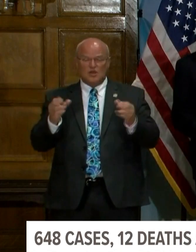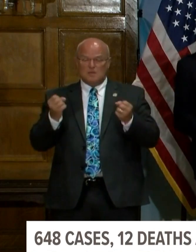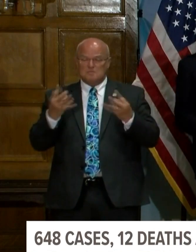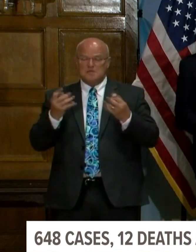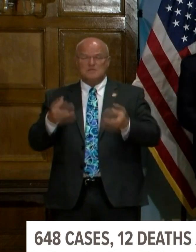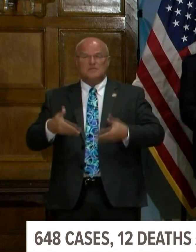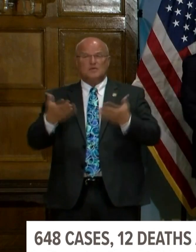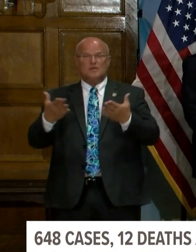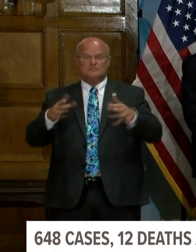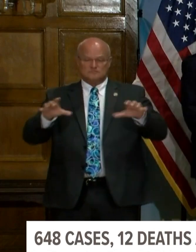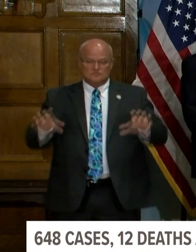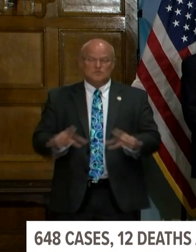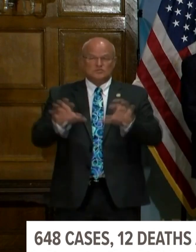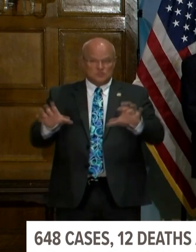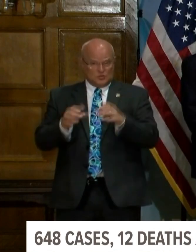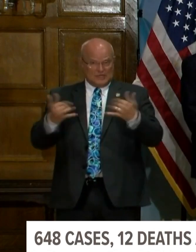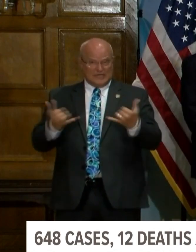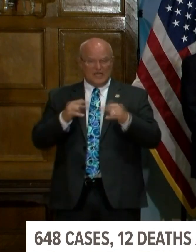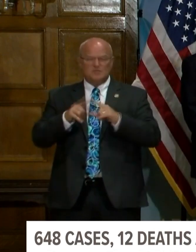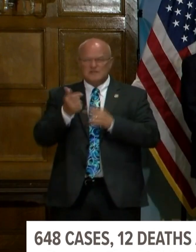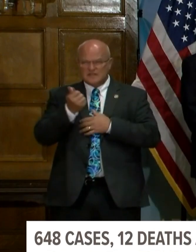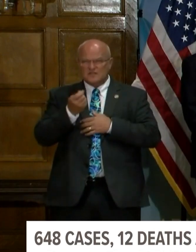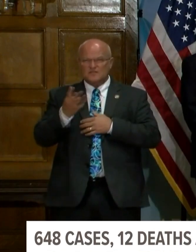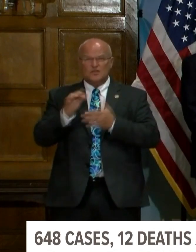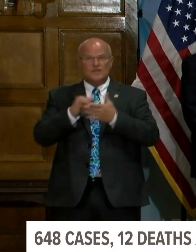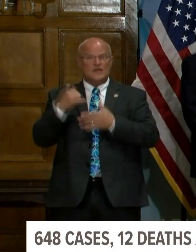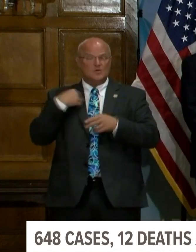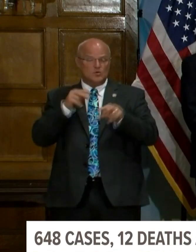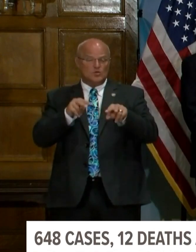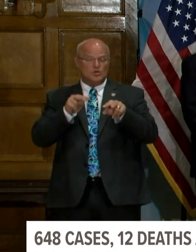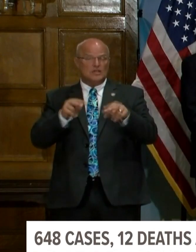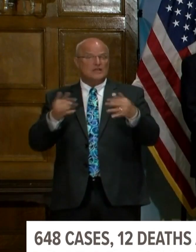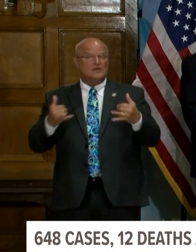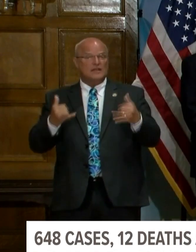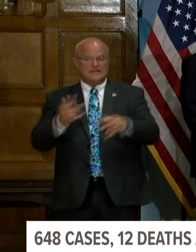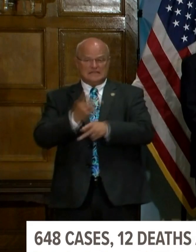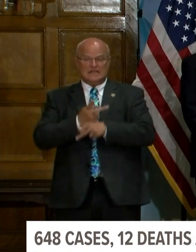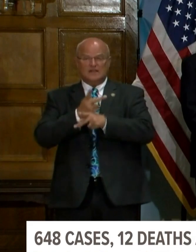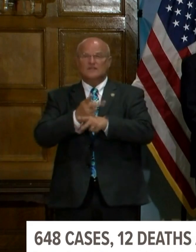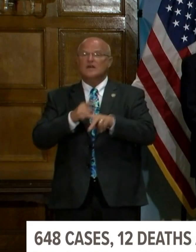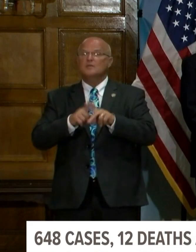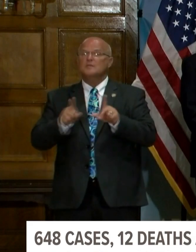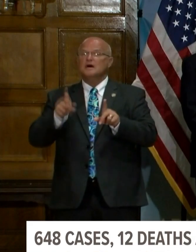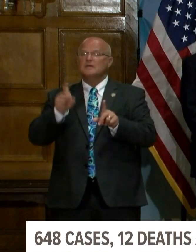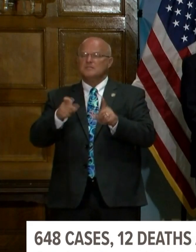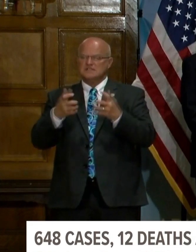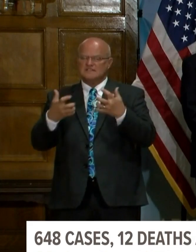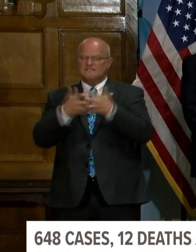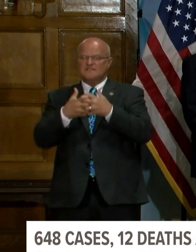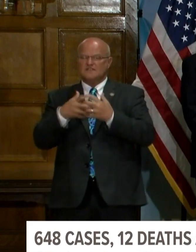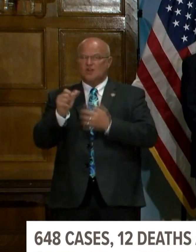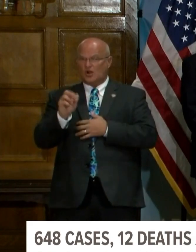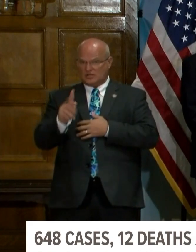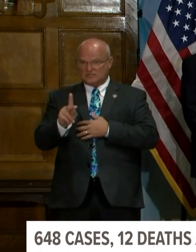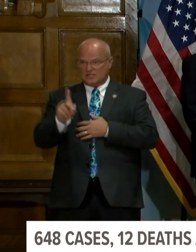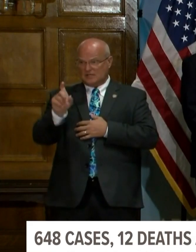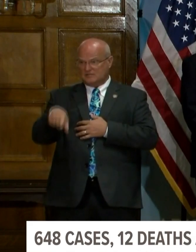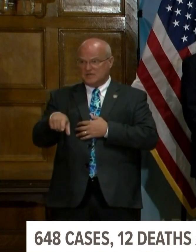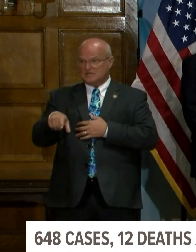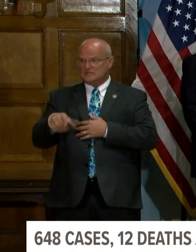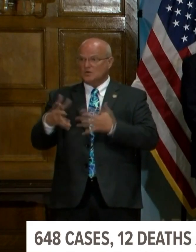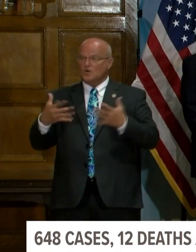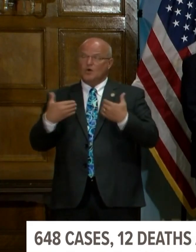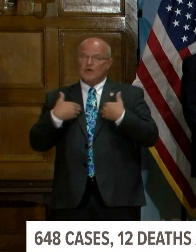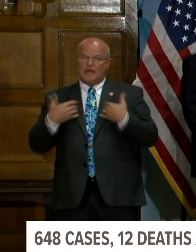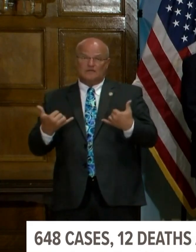of those recommendations, but there are a few that we're looking at carefully, but they have to fit for Arkansas. And what